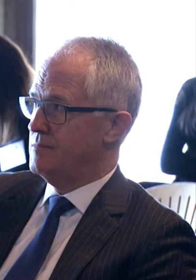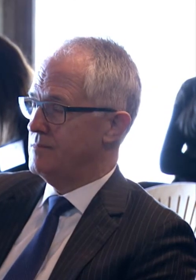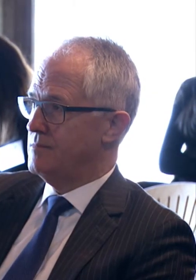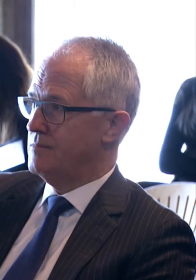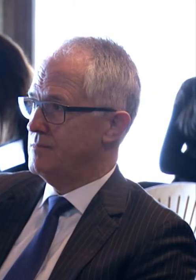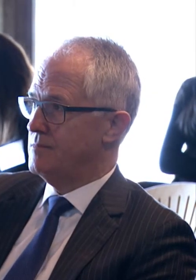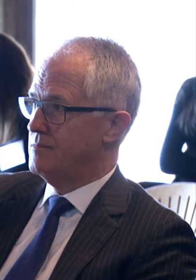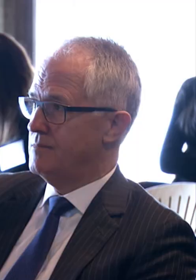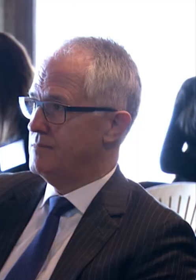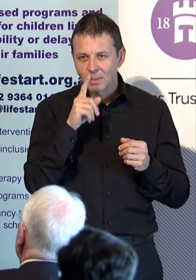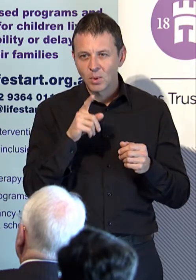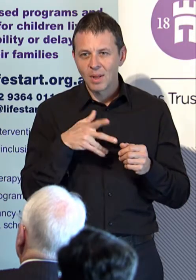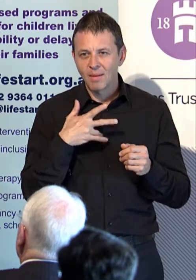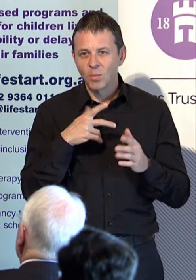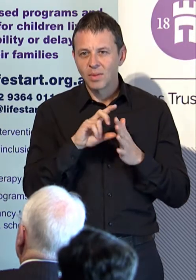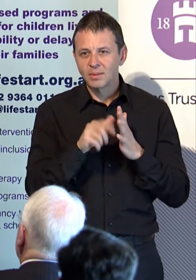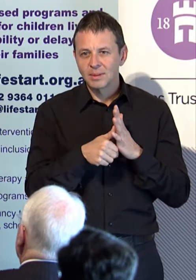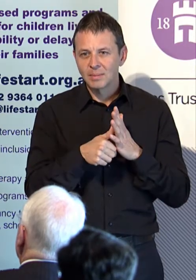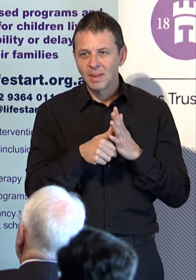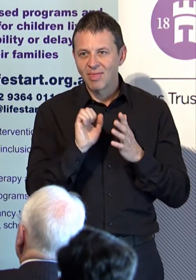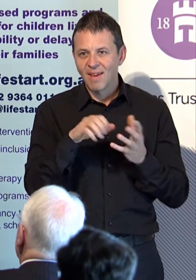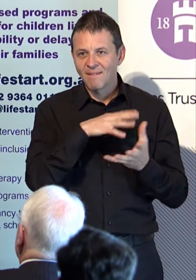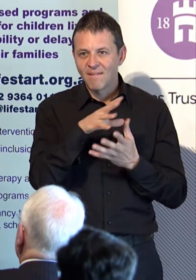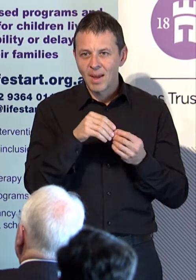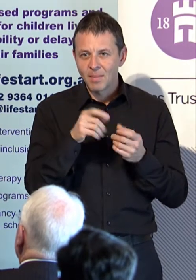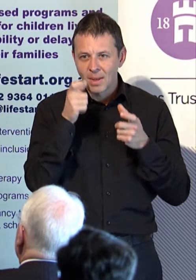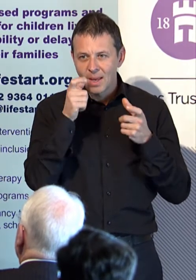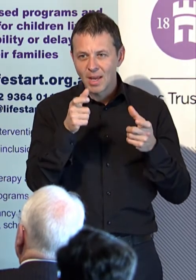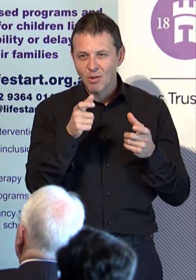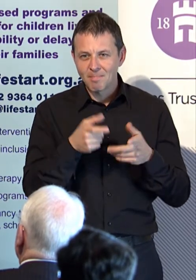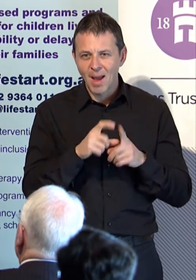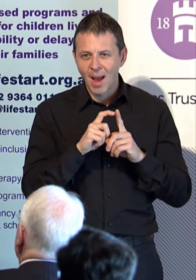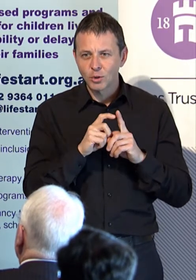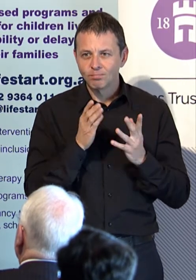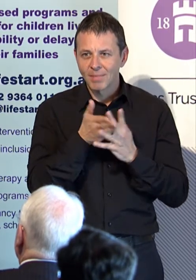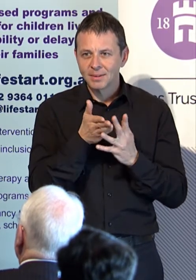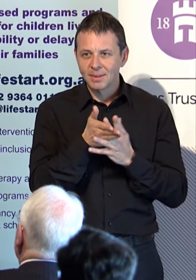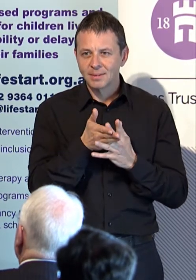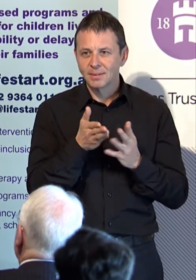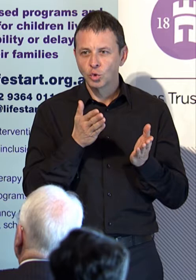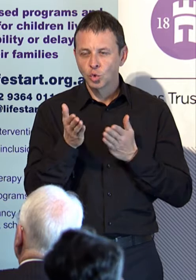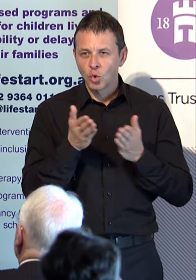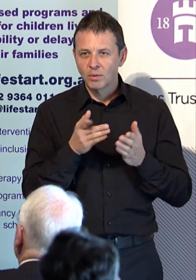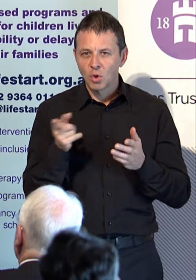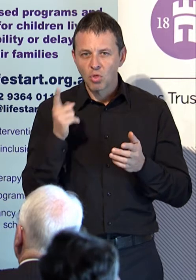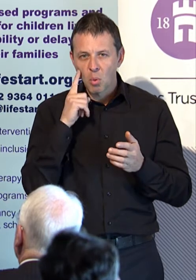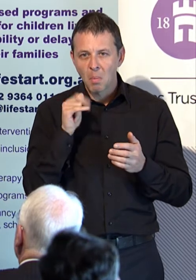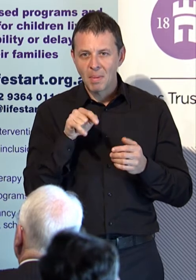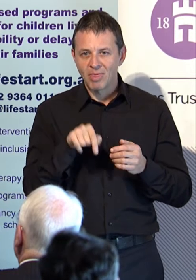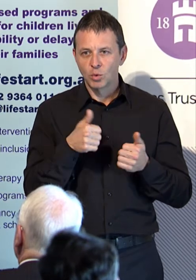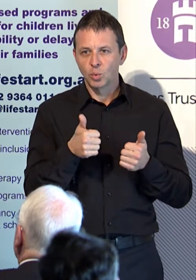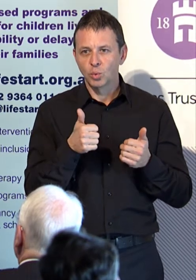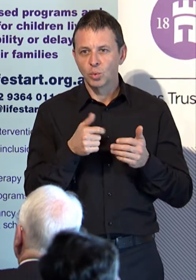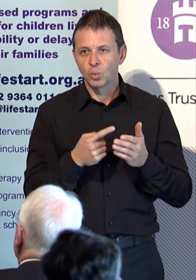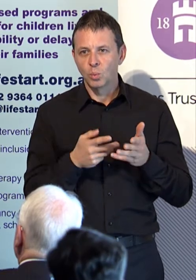and their families and carers, it's really tough to access services. And so we thought that this may be a way around that. And